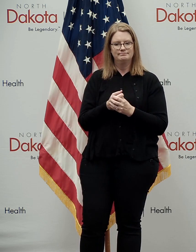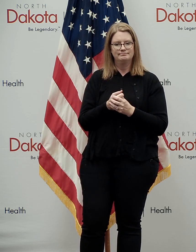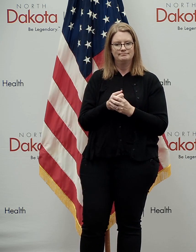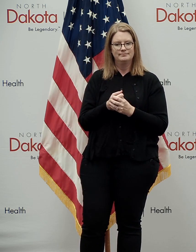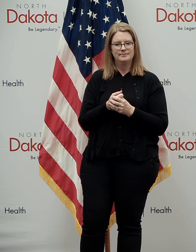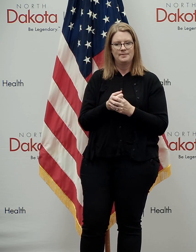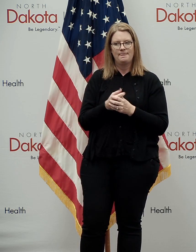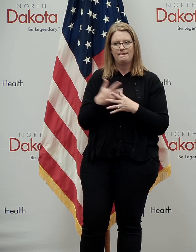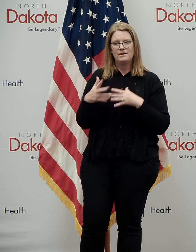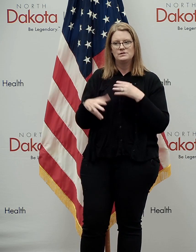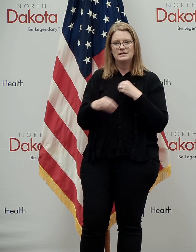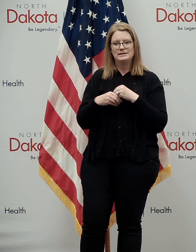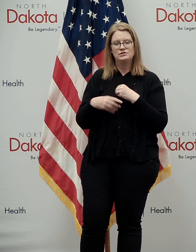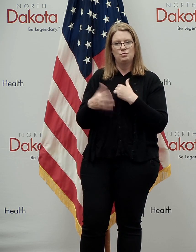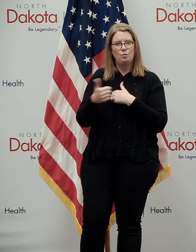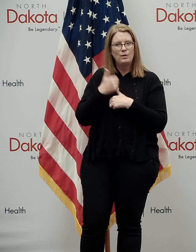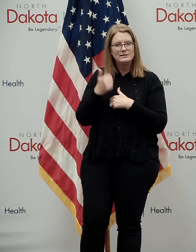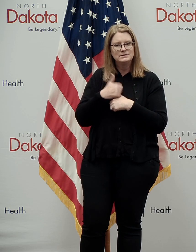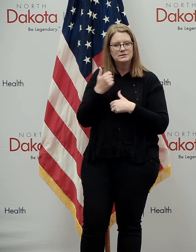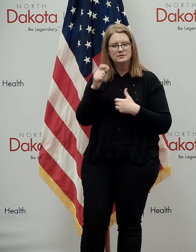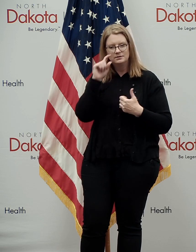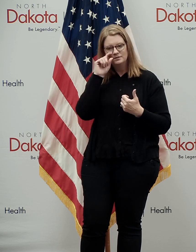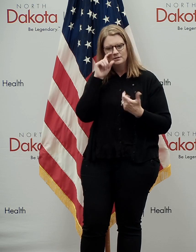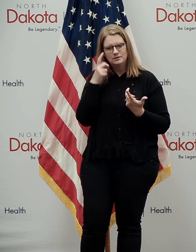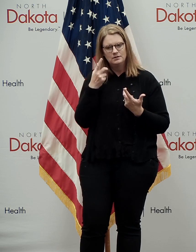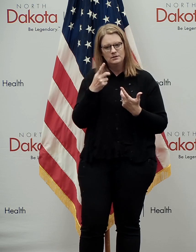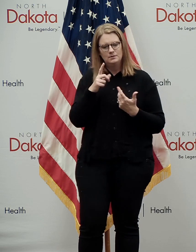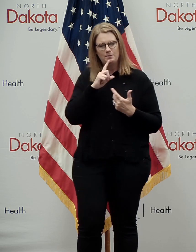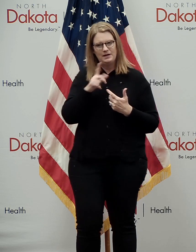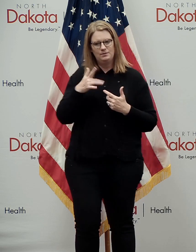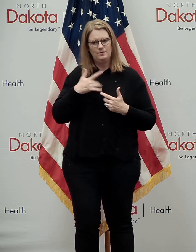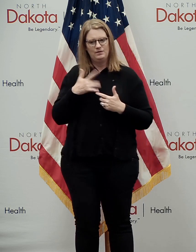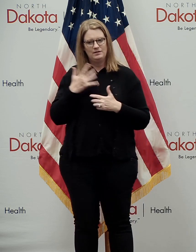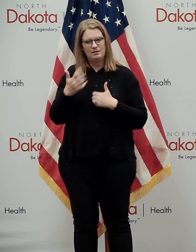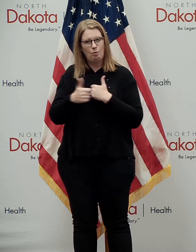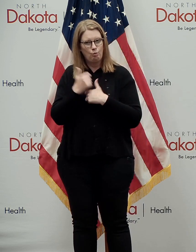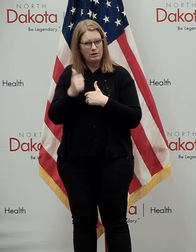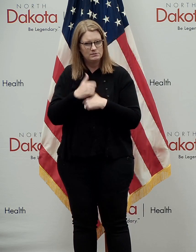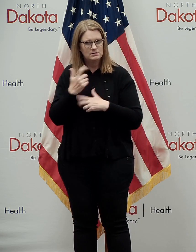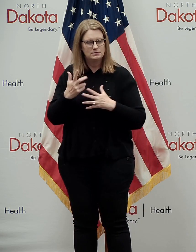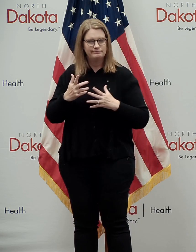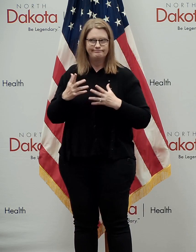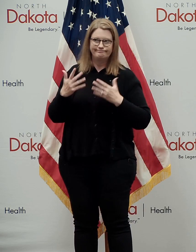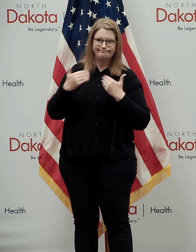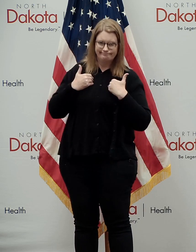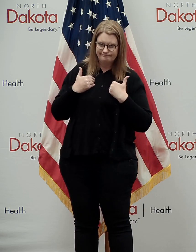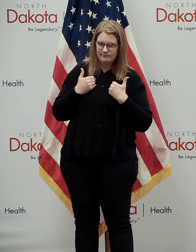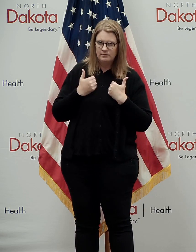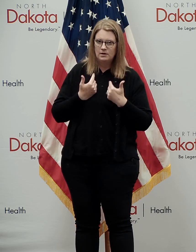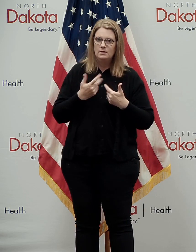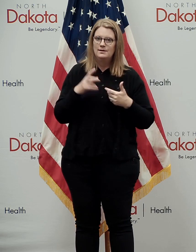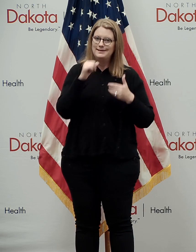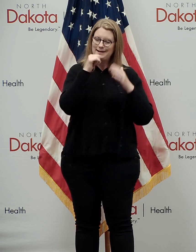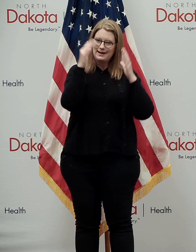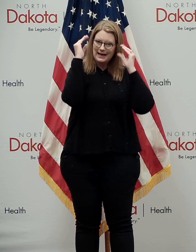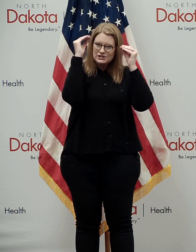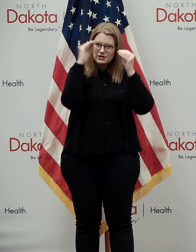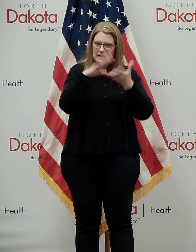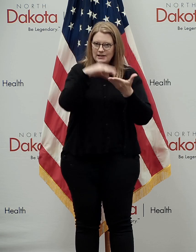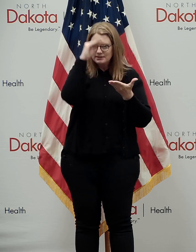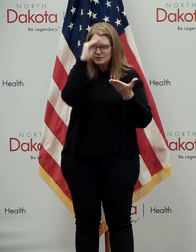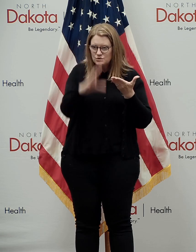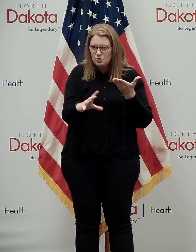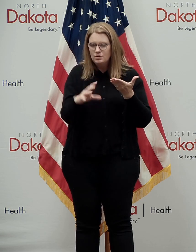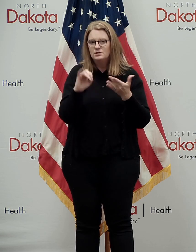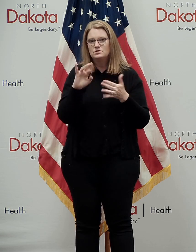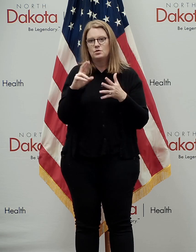There's additional risk, but I think a risk that's worth taking relative to the cost of not educating students, not having students in a